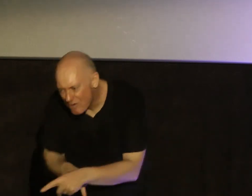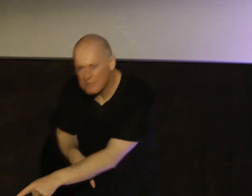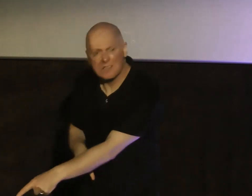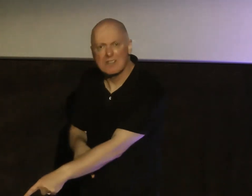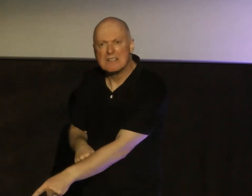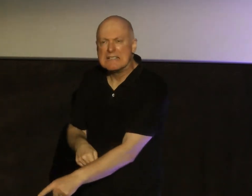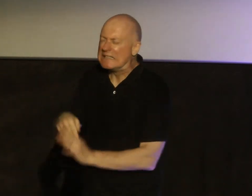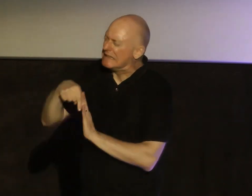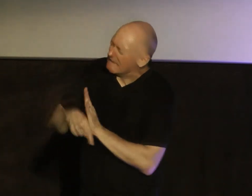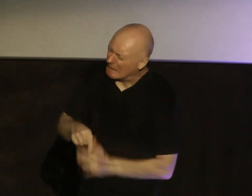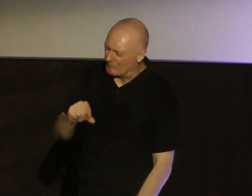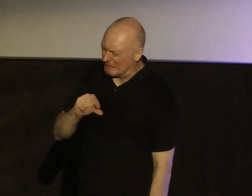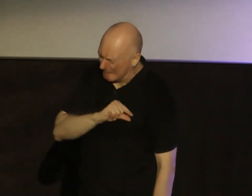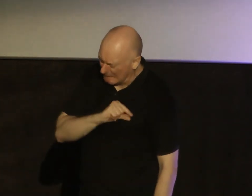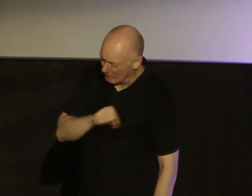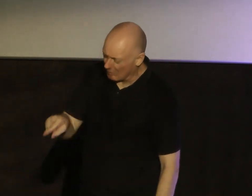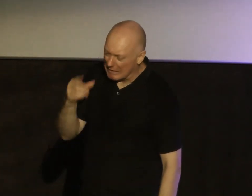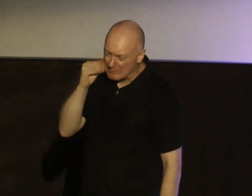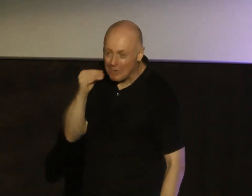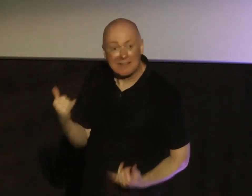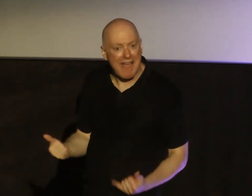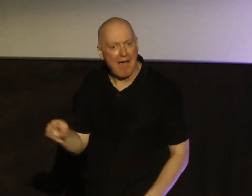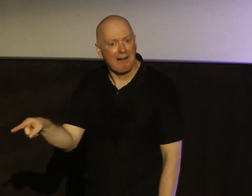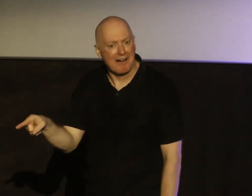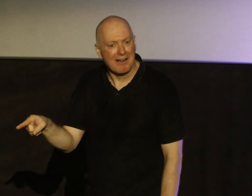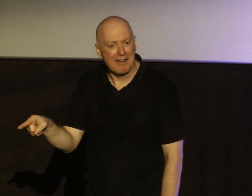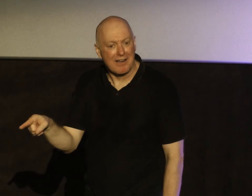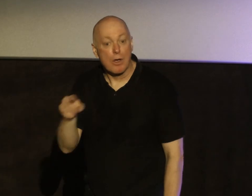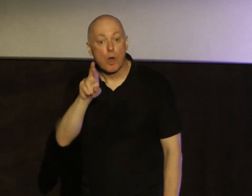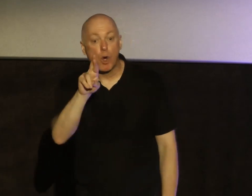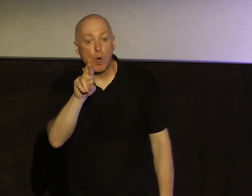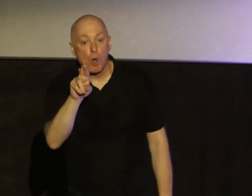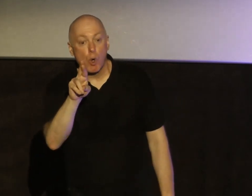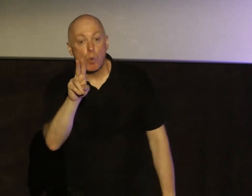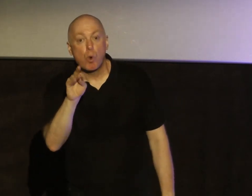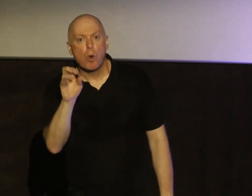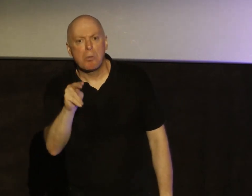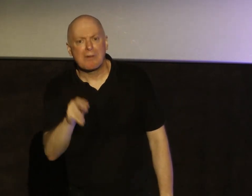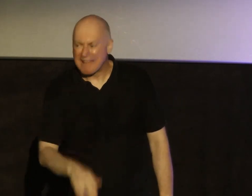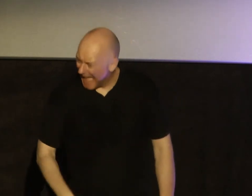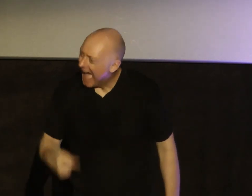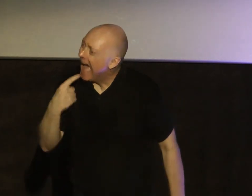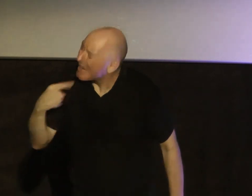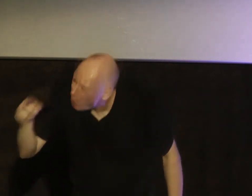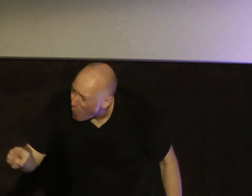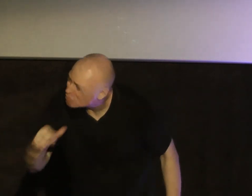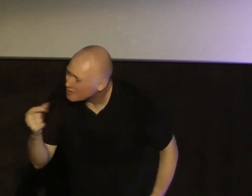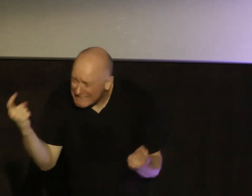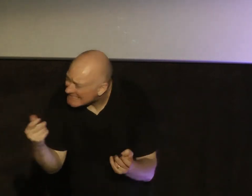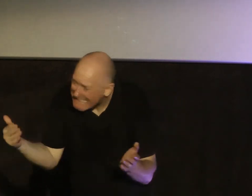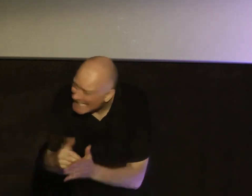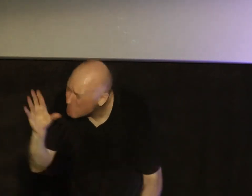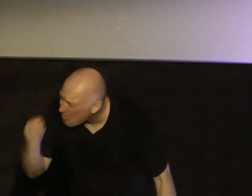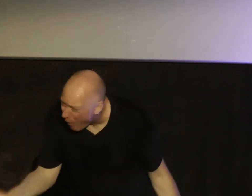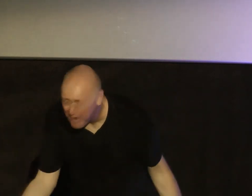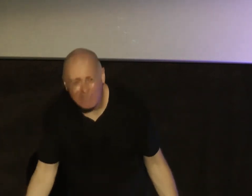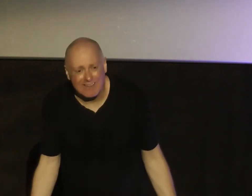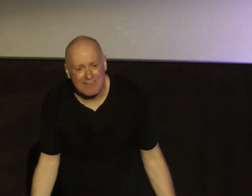of guilt that they're wrestling with. And Reuben answered them, "Did I not tell you not to sin against the boy? But you did